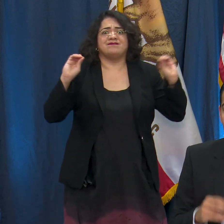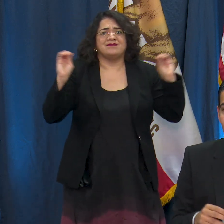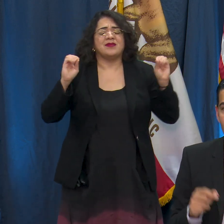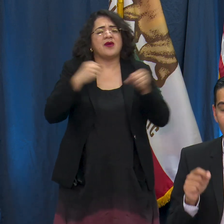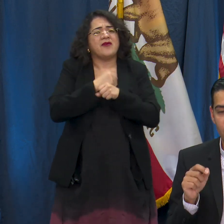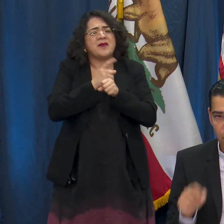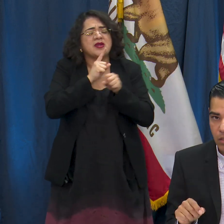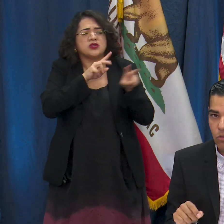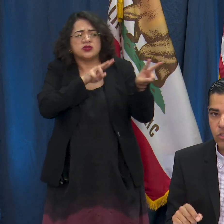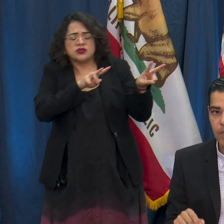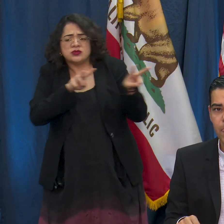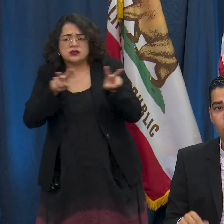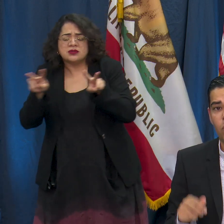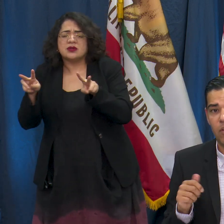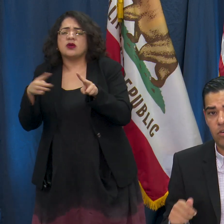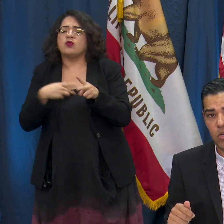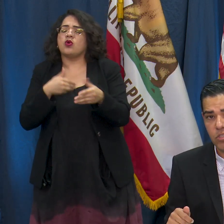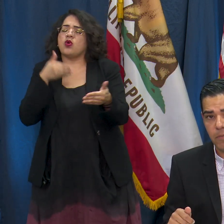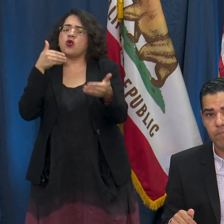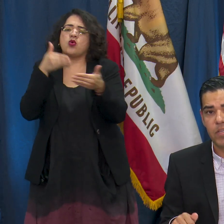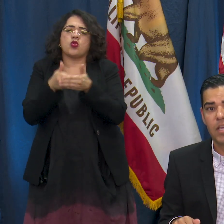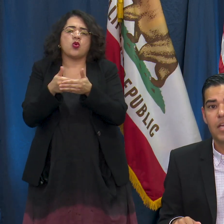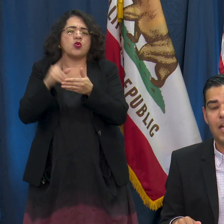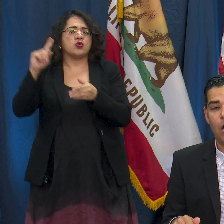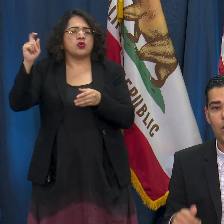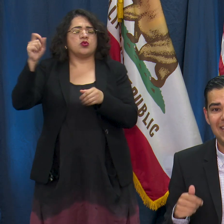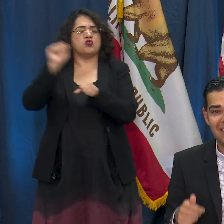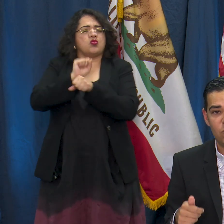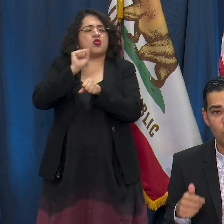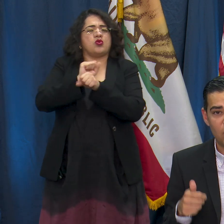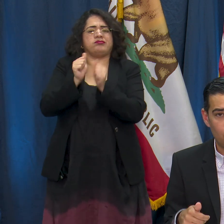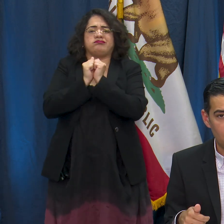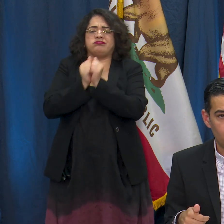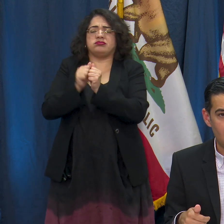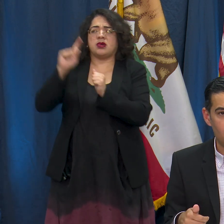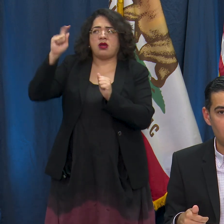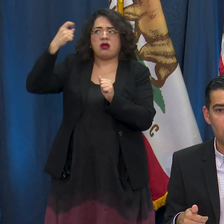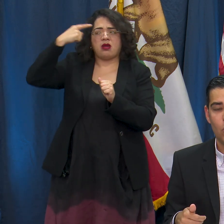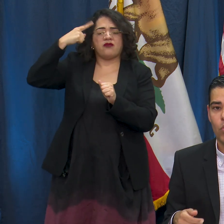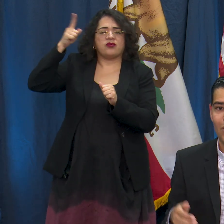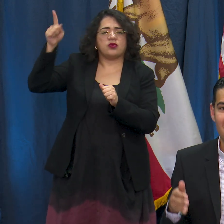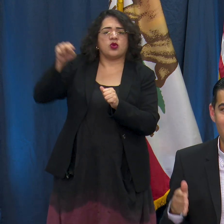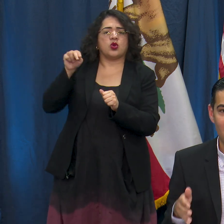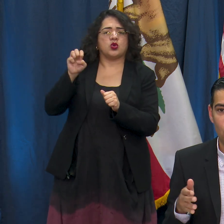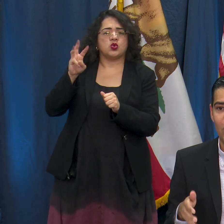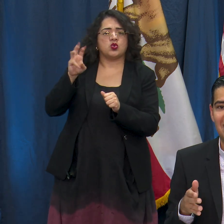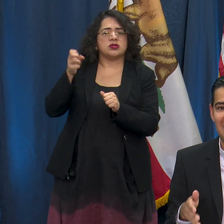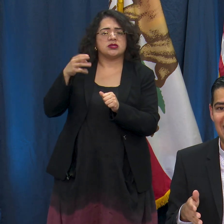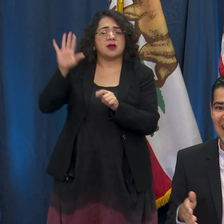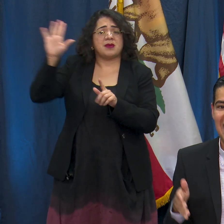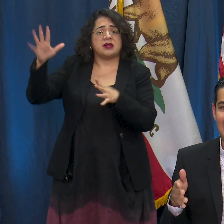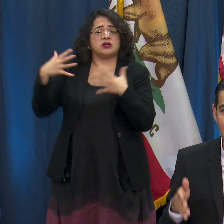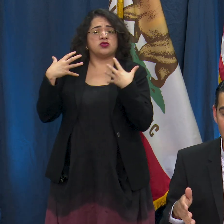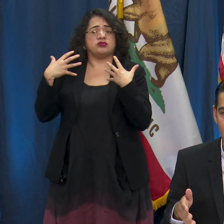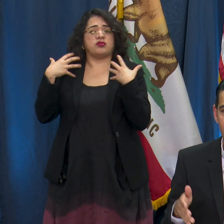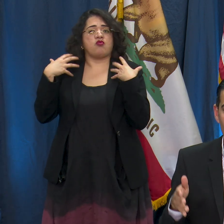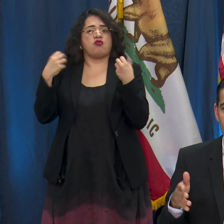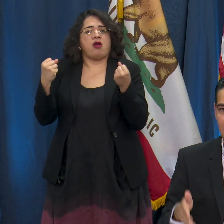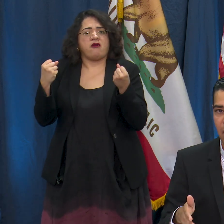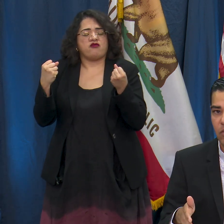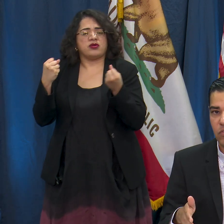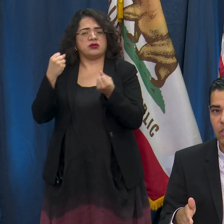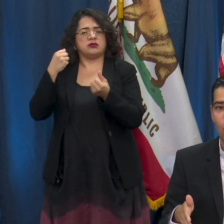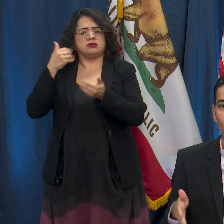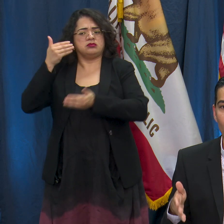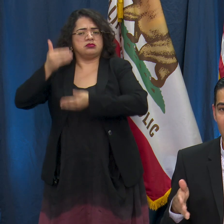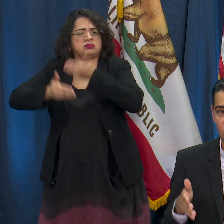We're working very closely with Governor Newsom on his recovery strategy. We are not going to get ahead of